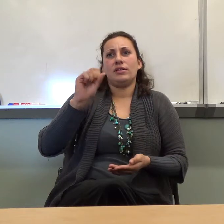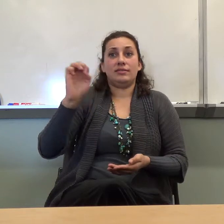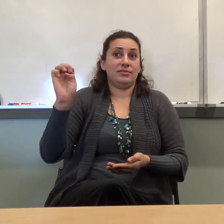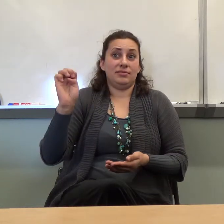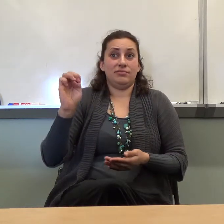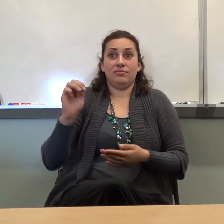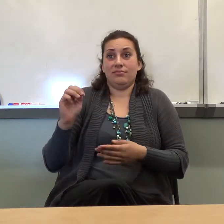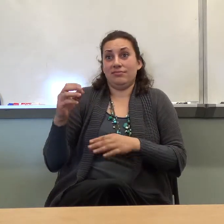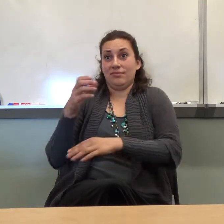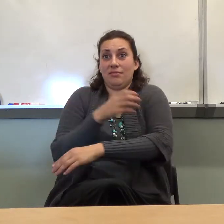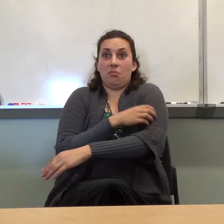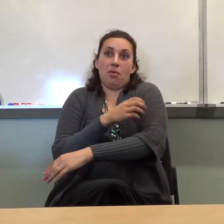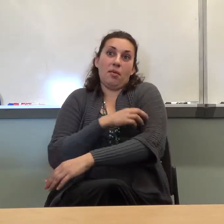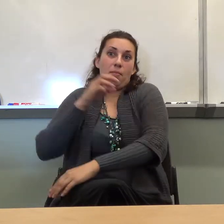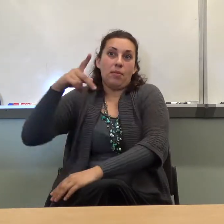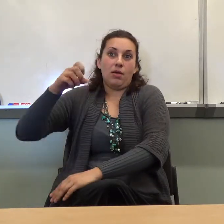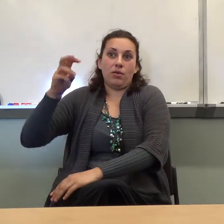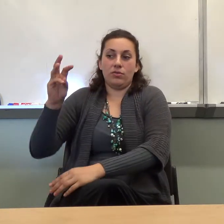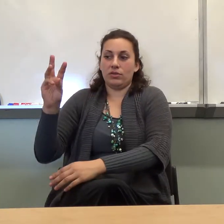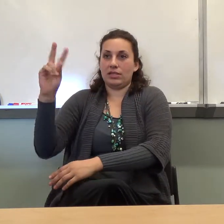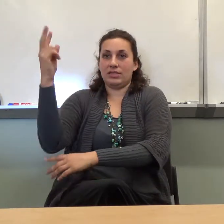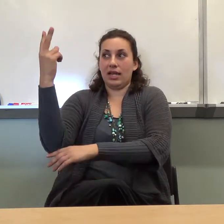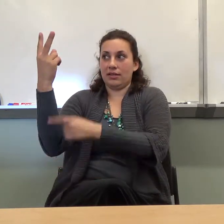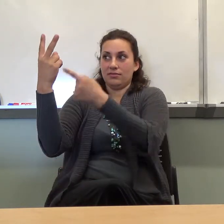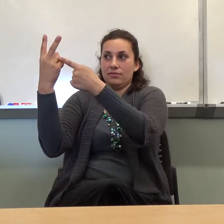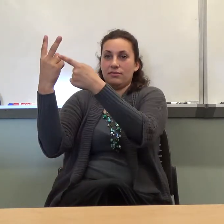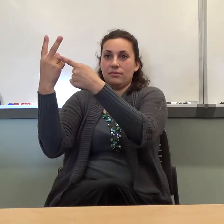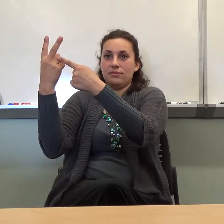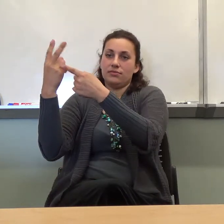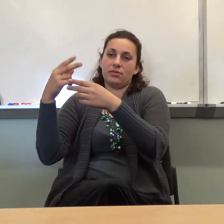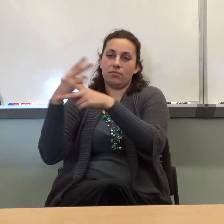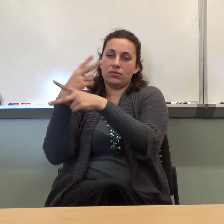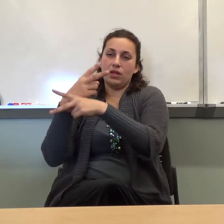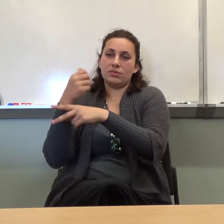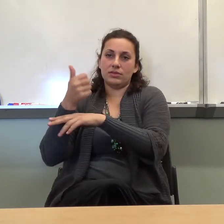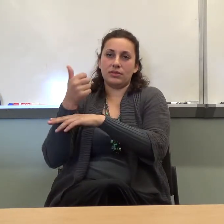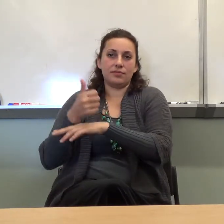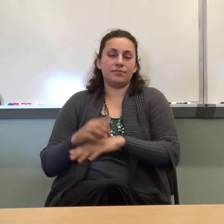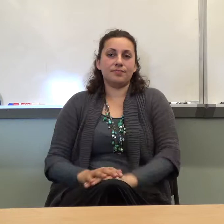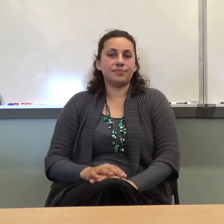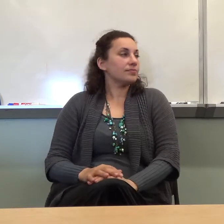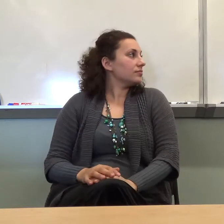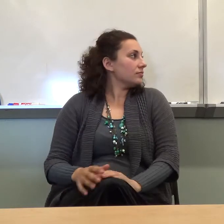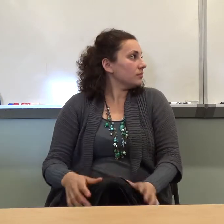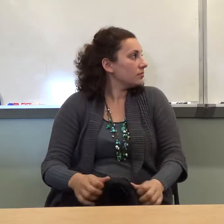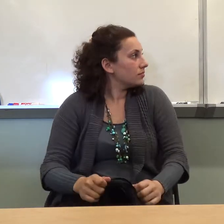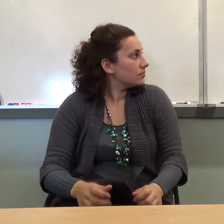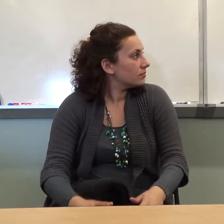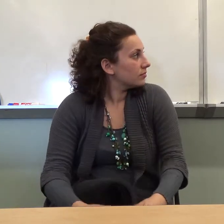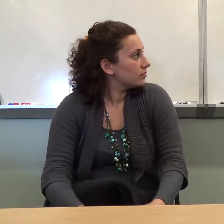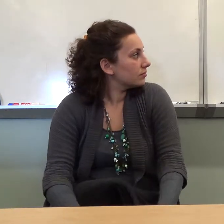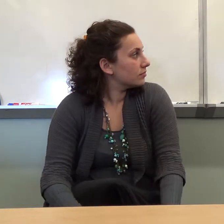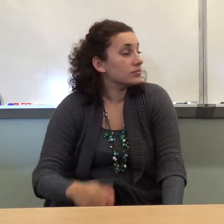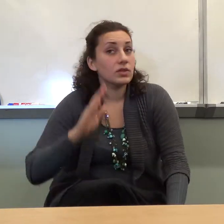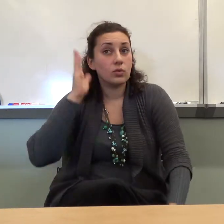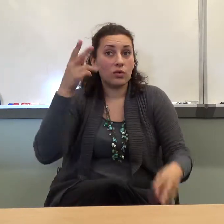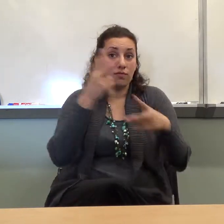this in parentheses, this is going to be the base of your exponential number. It'll calculate this first because it